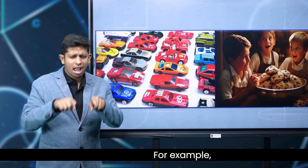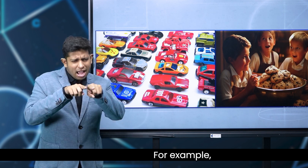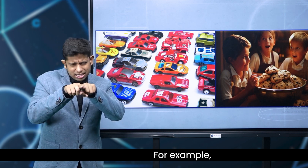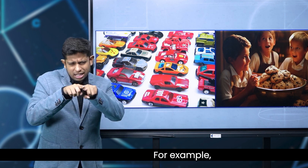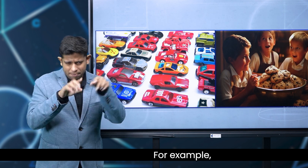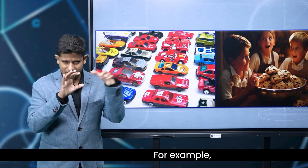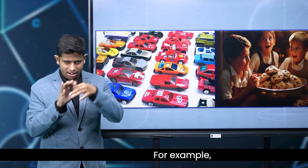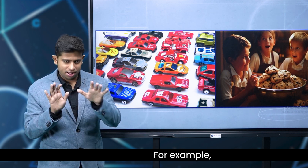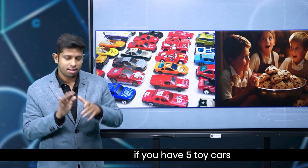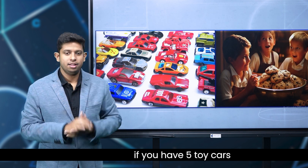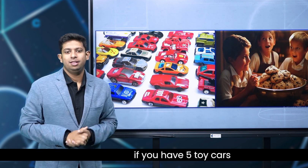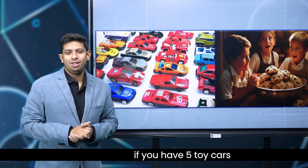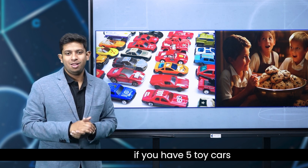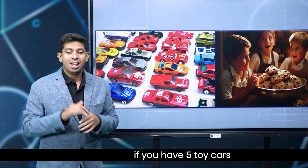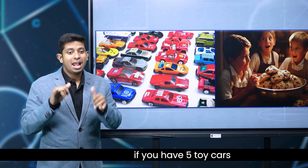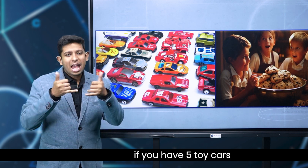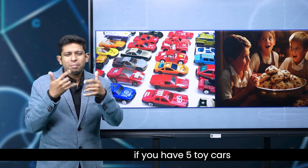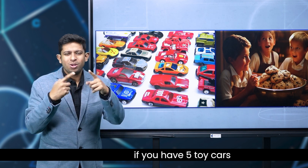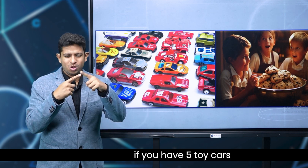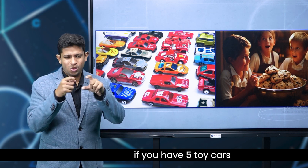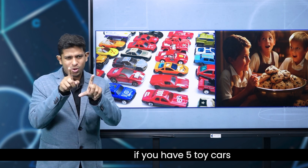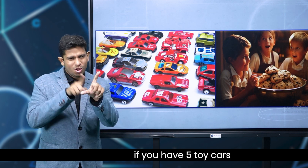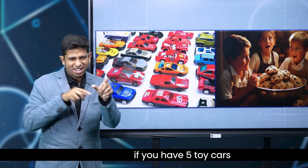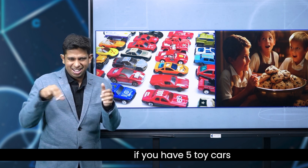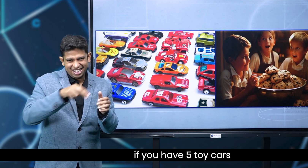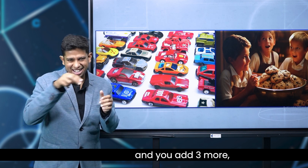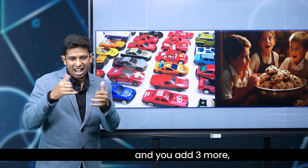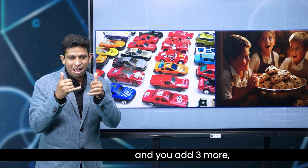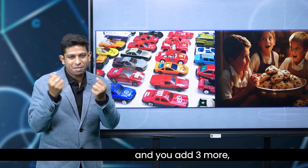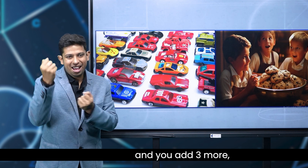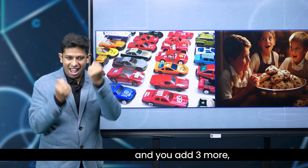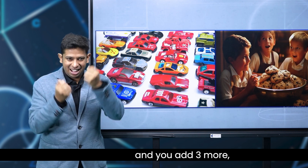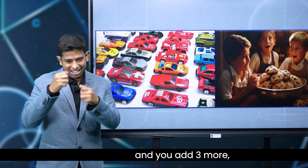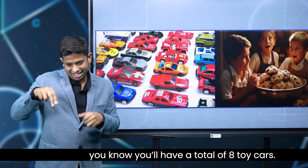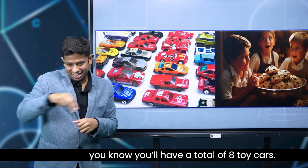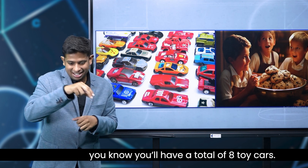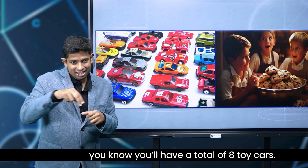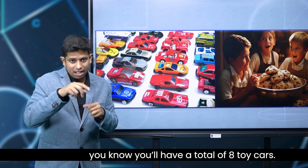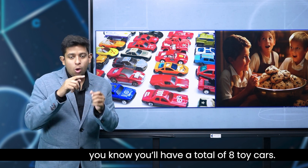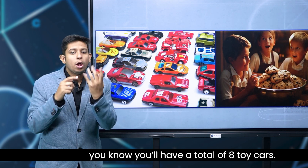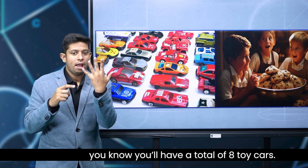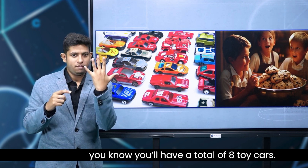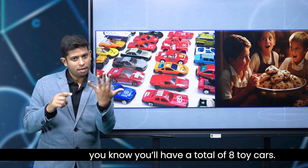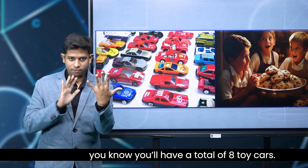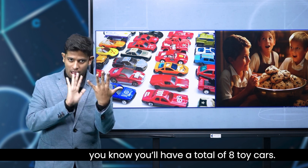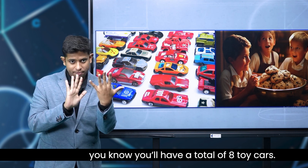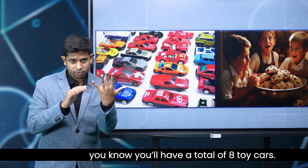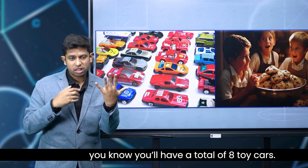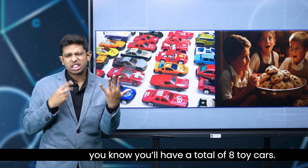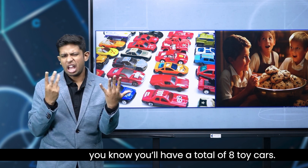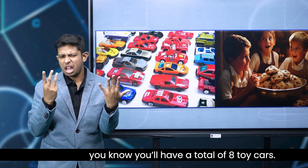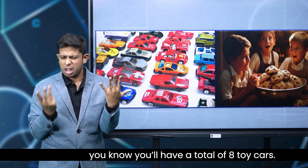For example, if you have 5 toy cars and you add 3 more, you know you'll have a total of 8 toy cars.